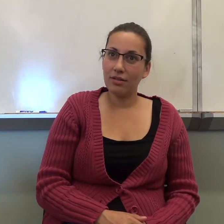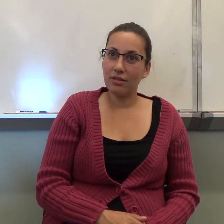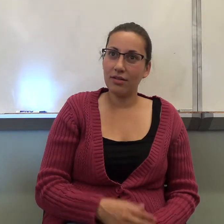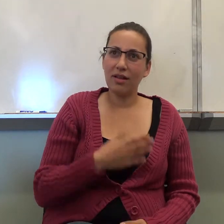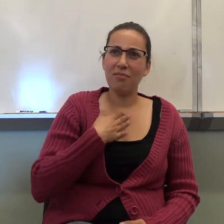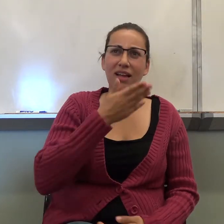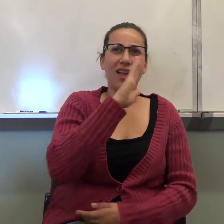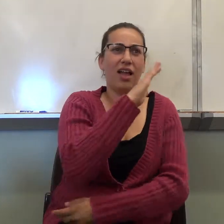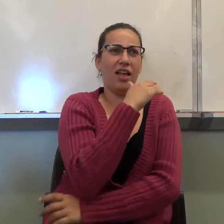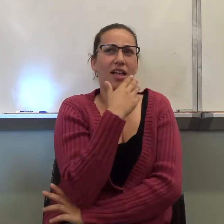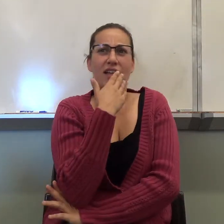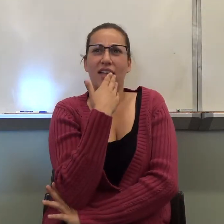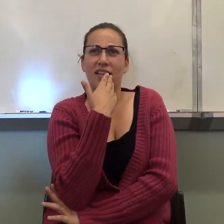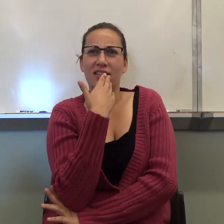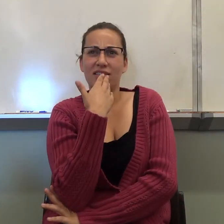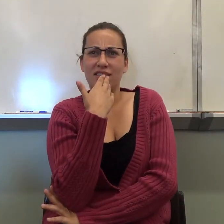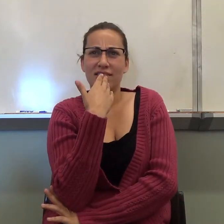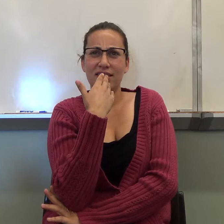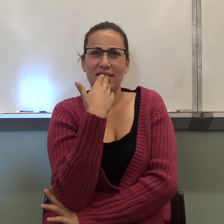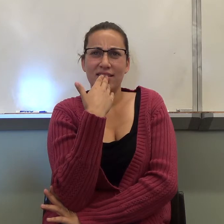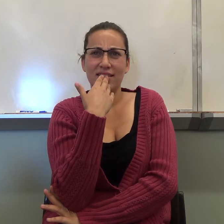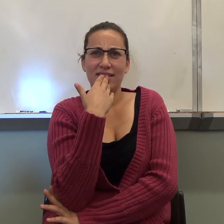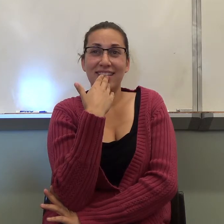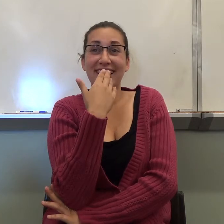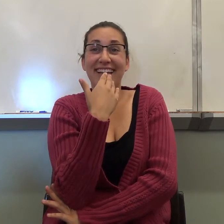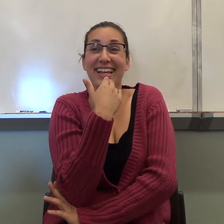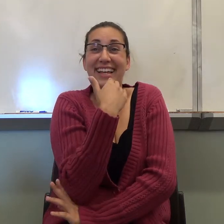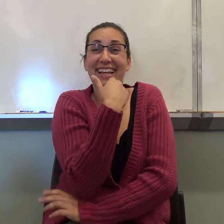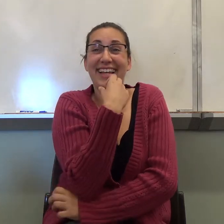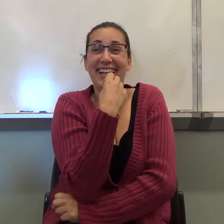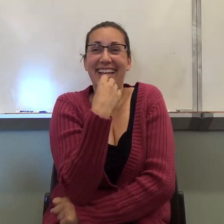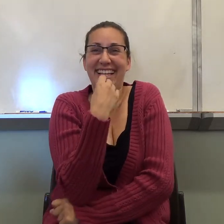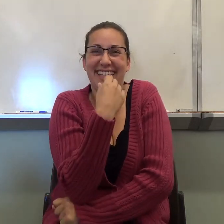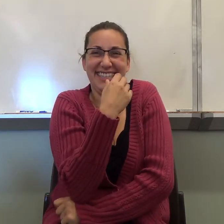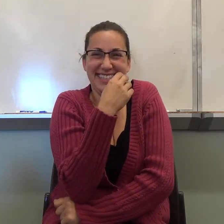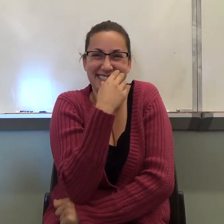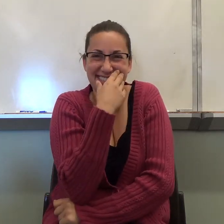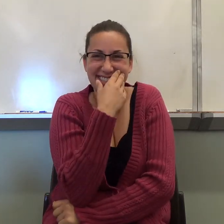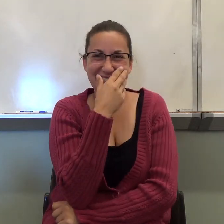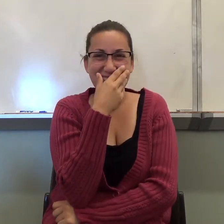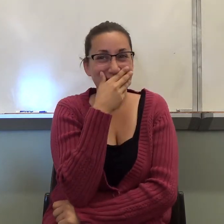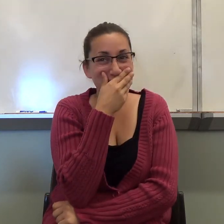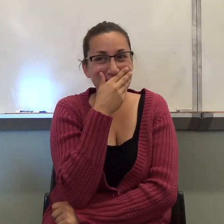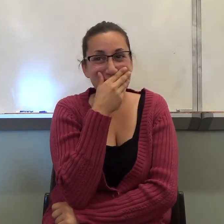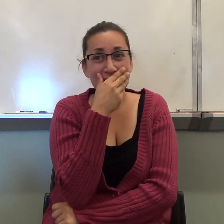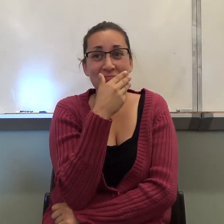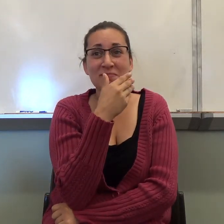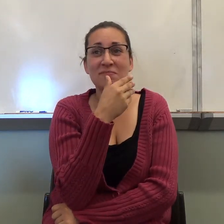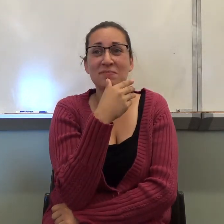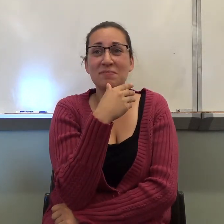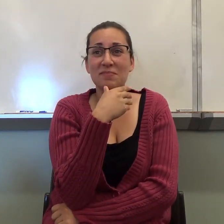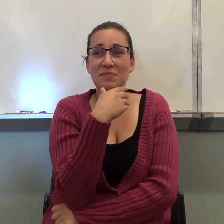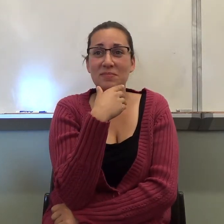It's thrice. Thrice. We don't have that. Okay, so here it is 3 years